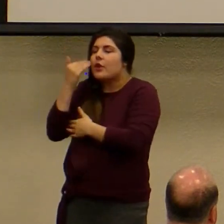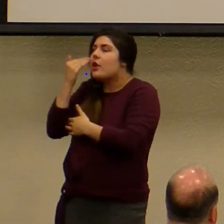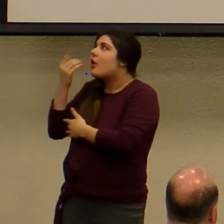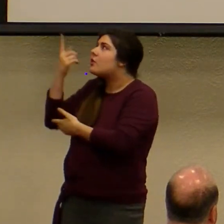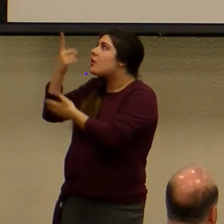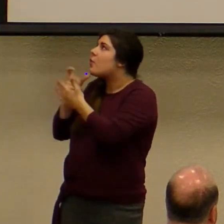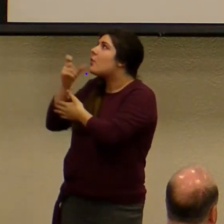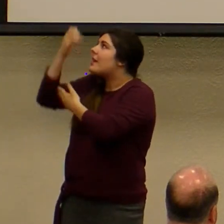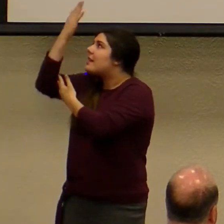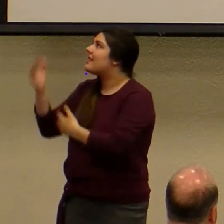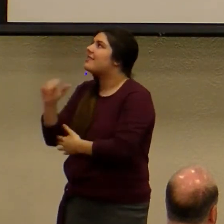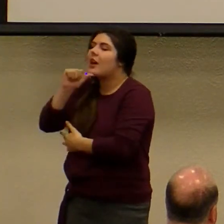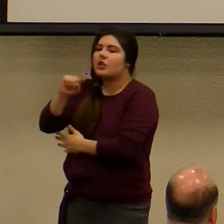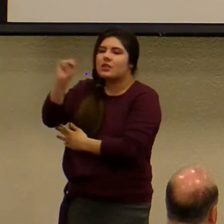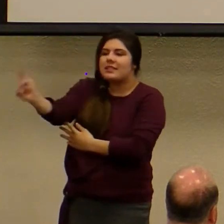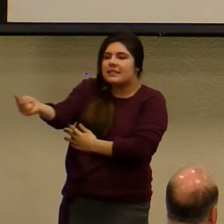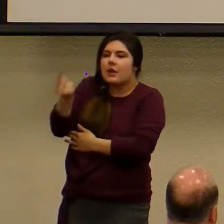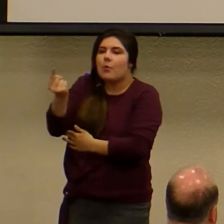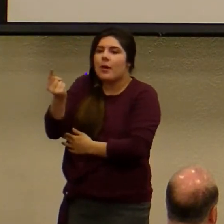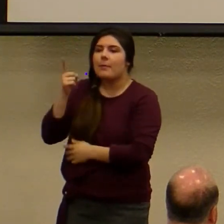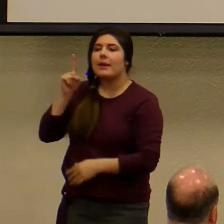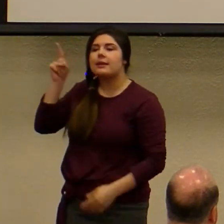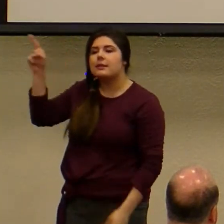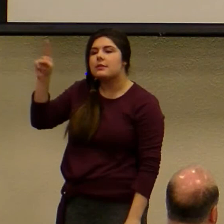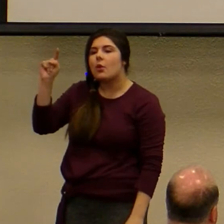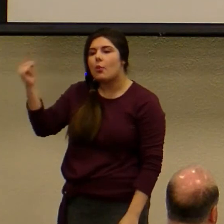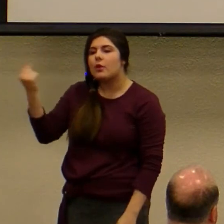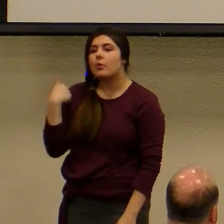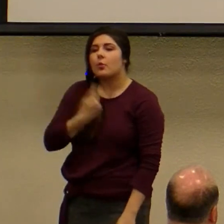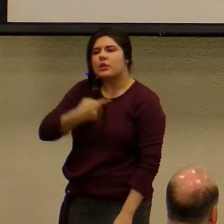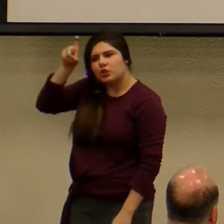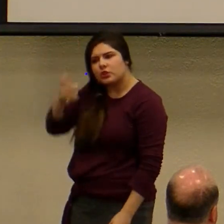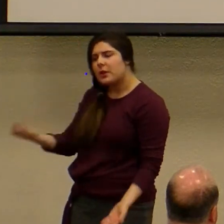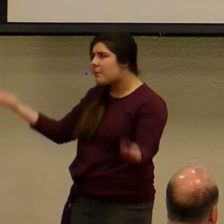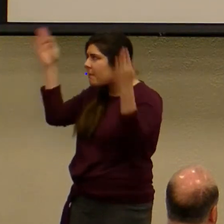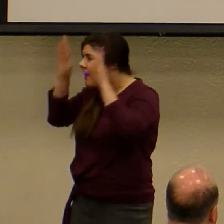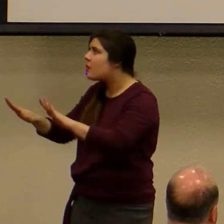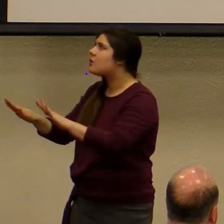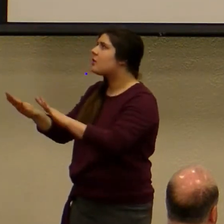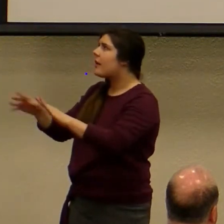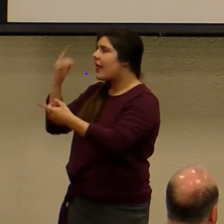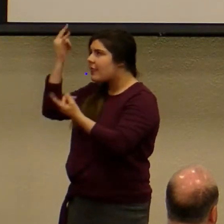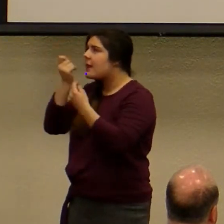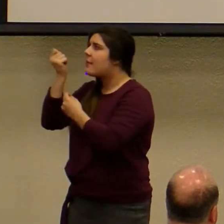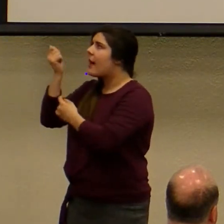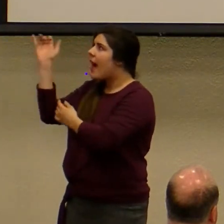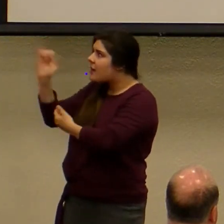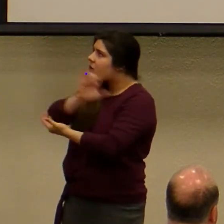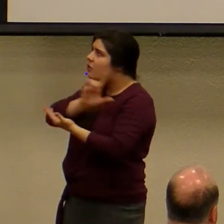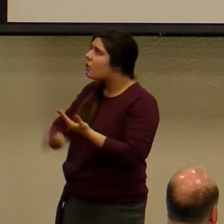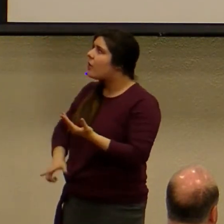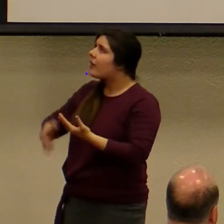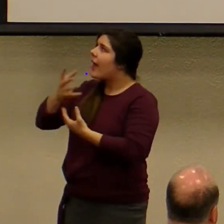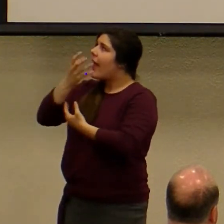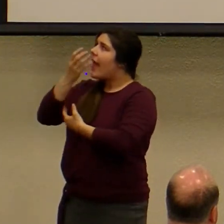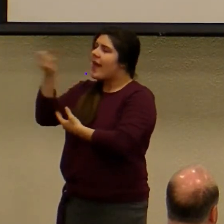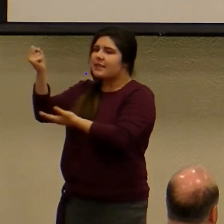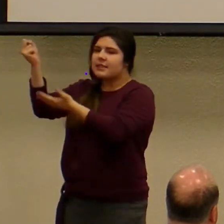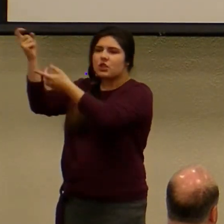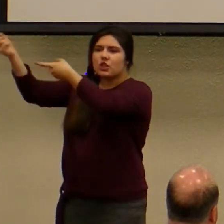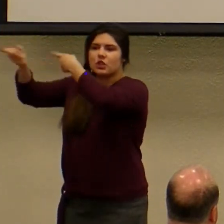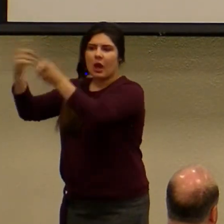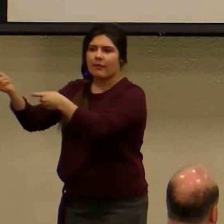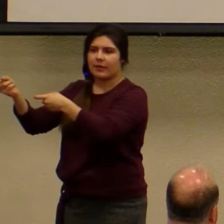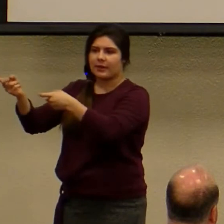just somebody. He's the one that we ought to bow to and we ought to think about as Lord and sovereign. Keep him